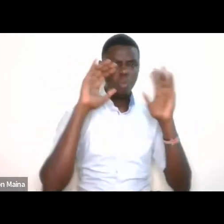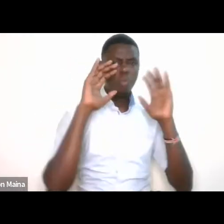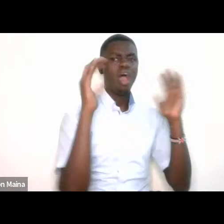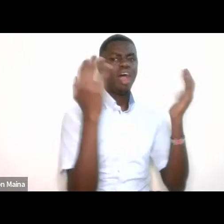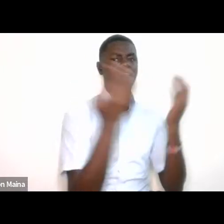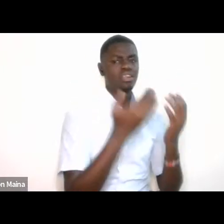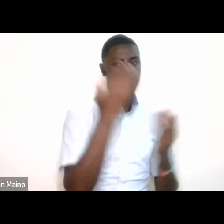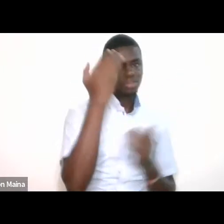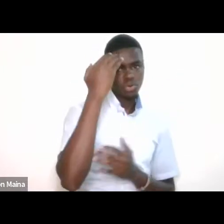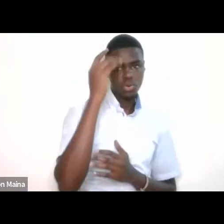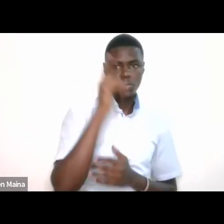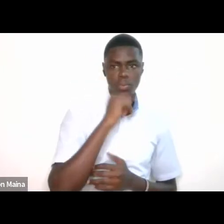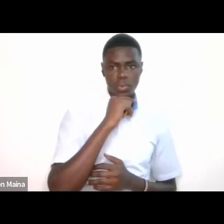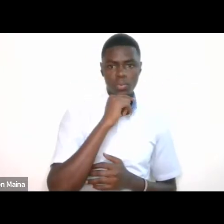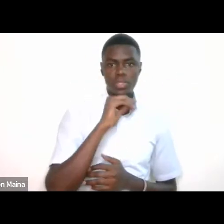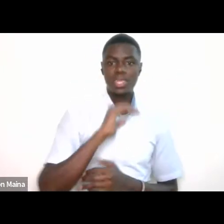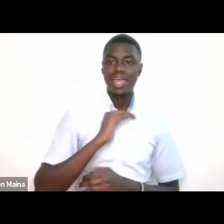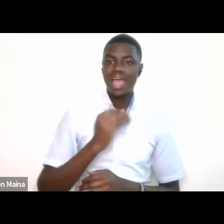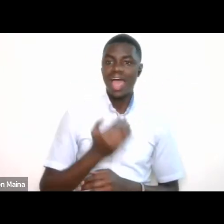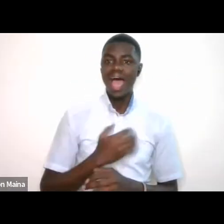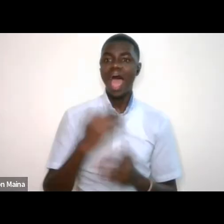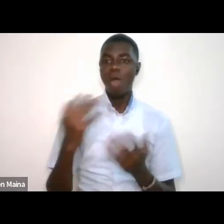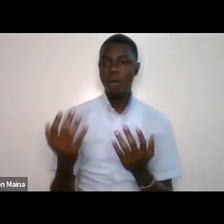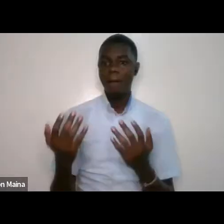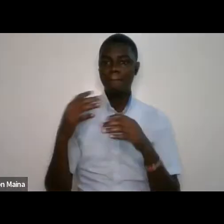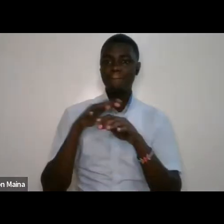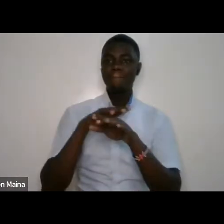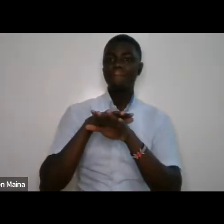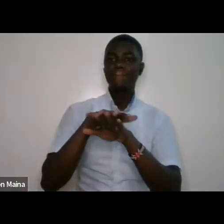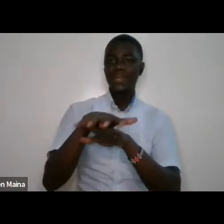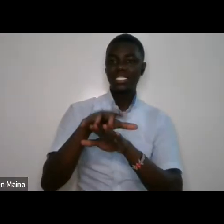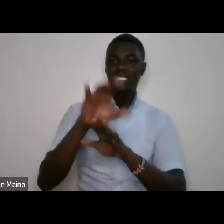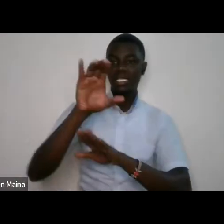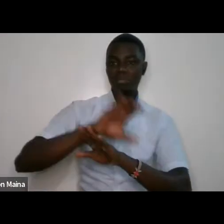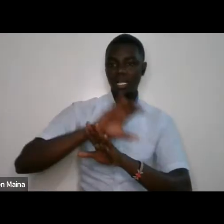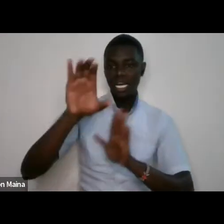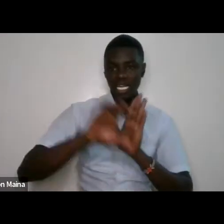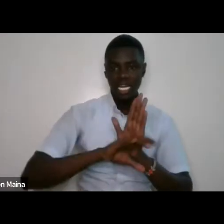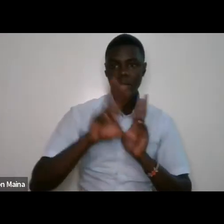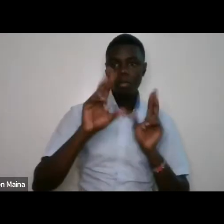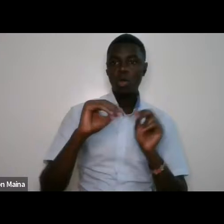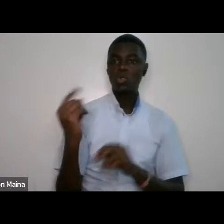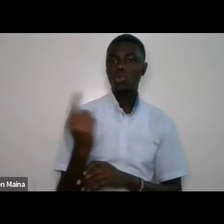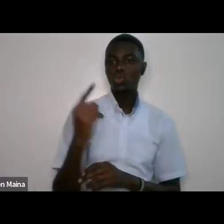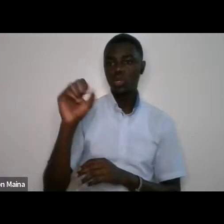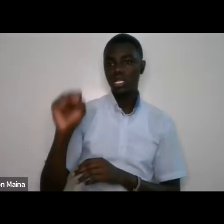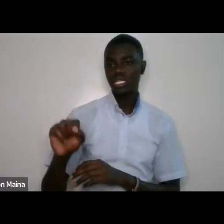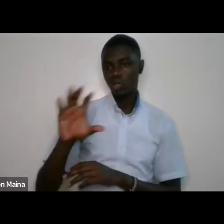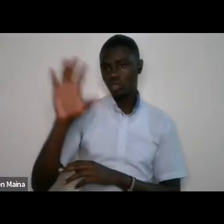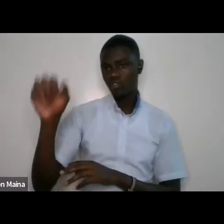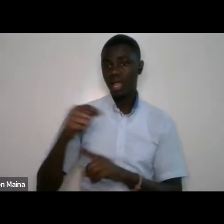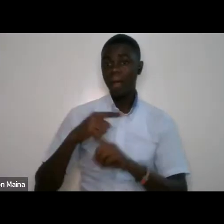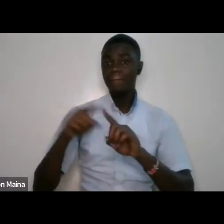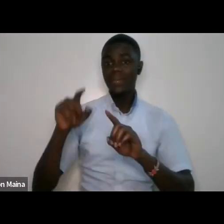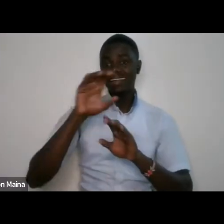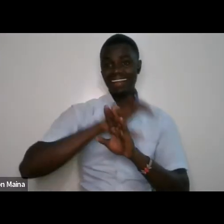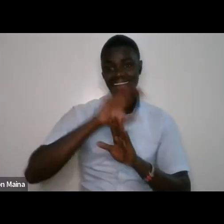that our mainstream curriculum, not only in South Africa, is a curriculum that serves the elite.